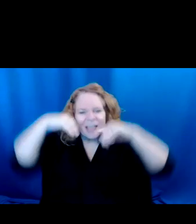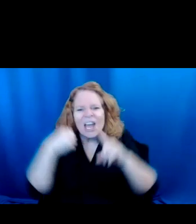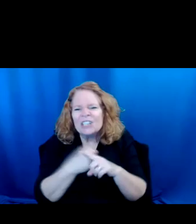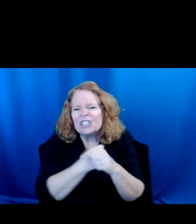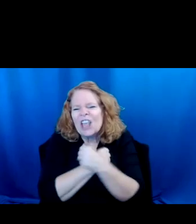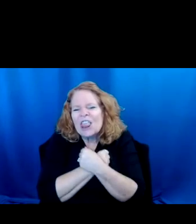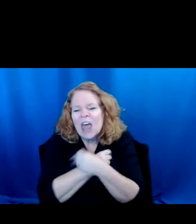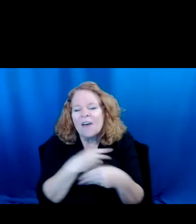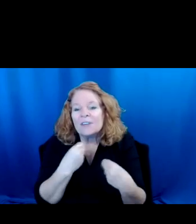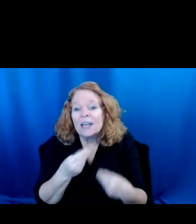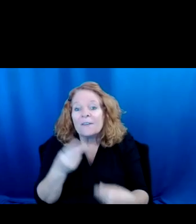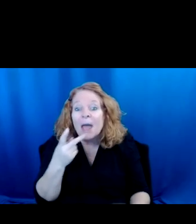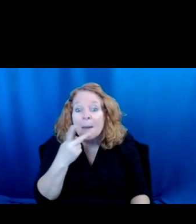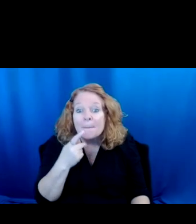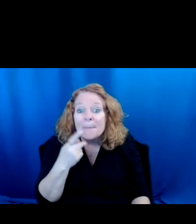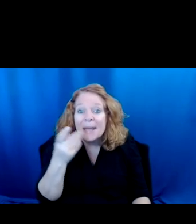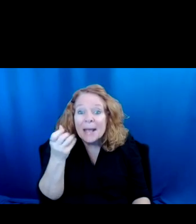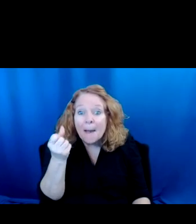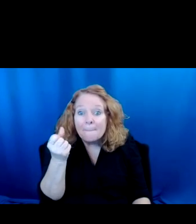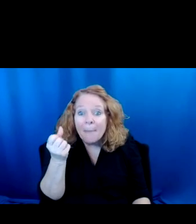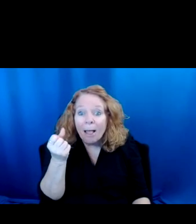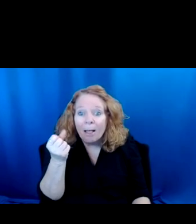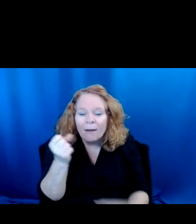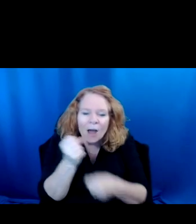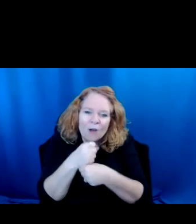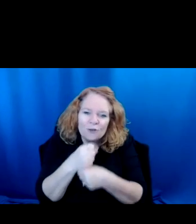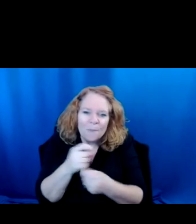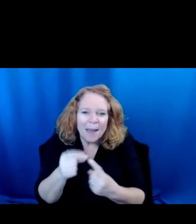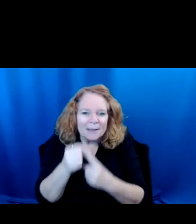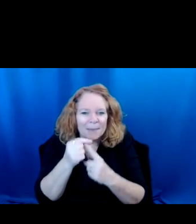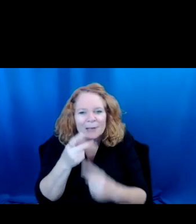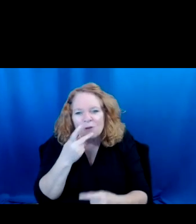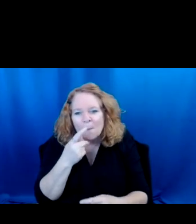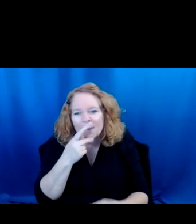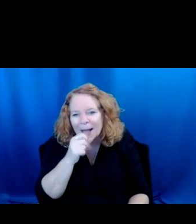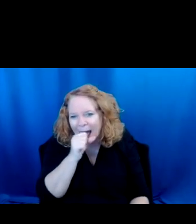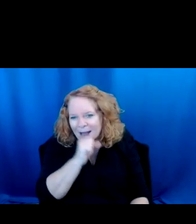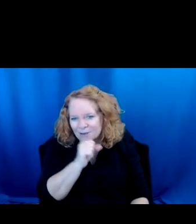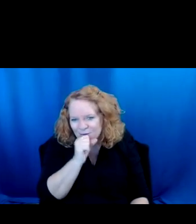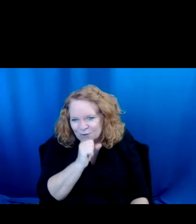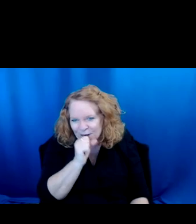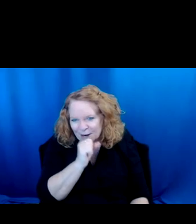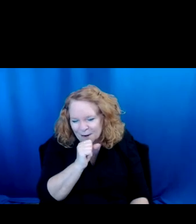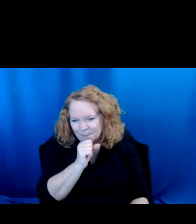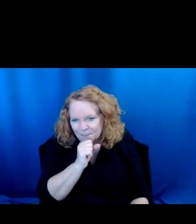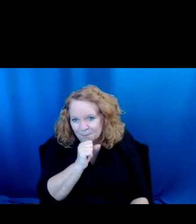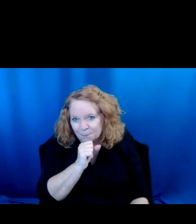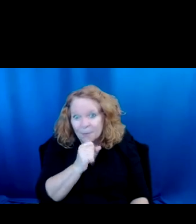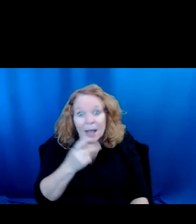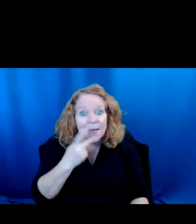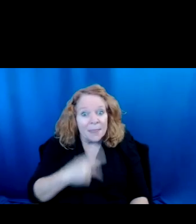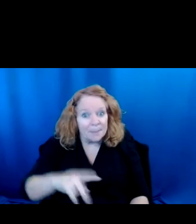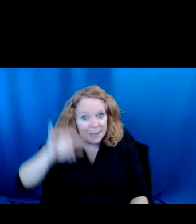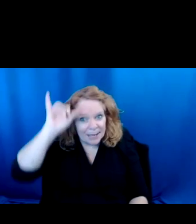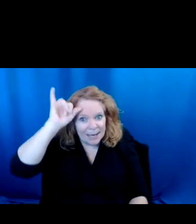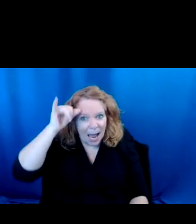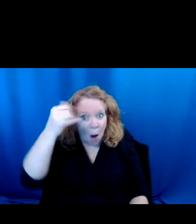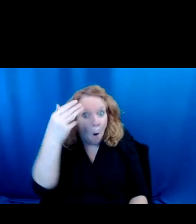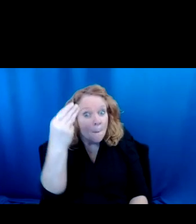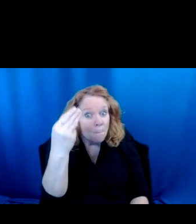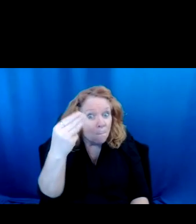pink milk to make the special pink ice cream. Penelope Pink Cow,